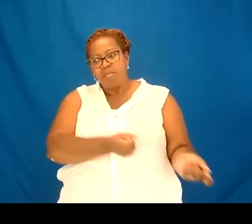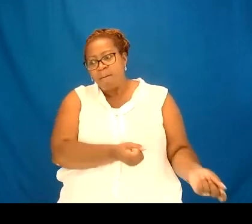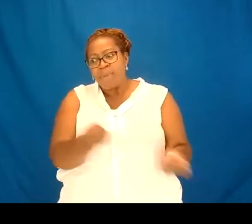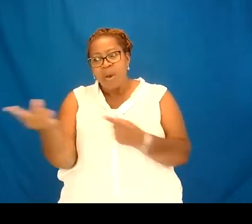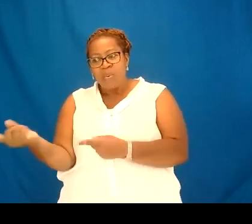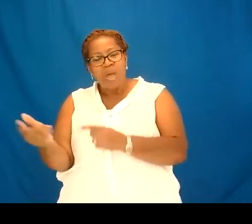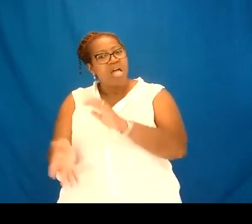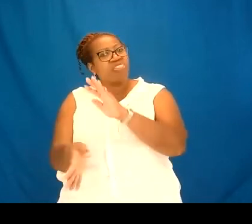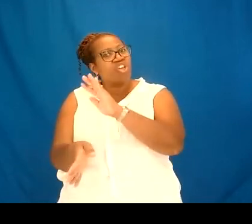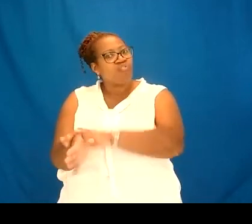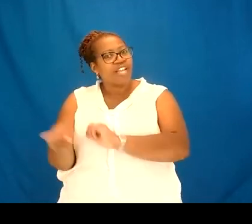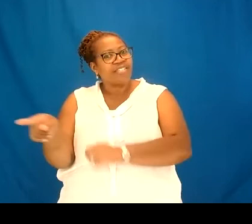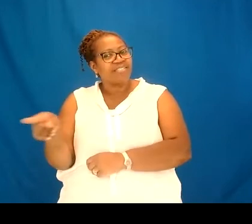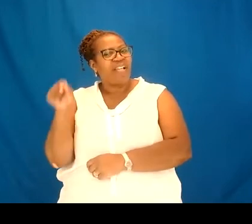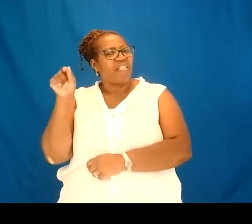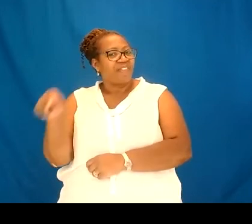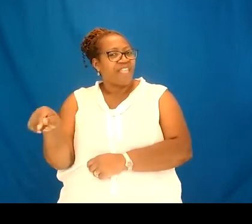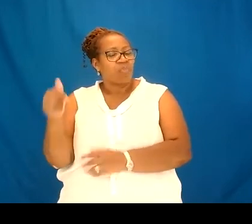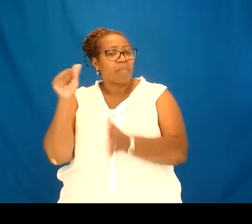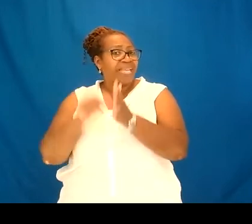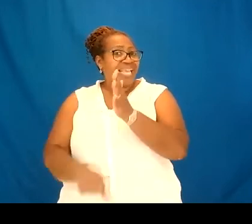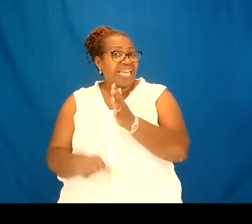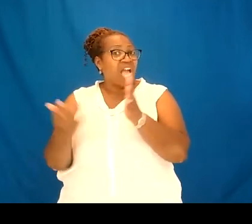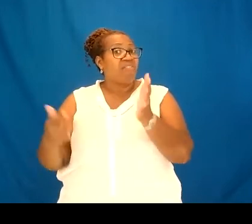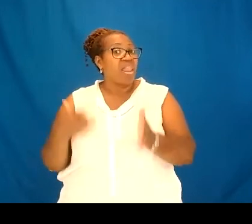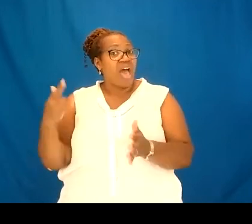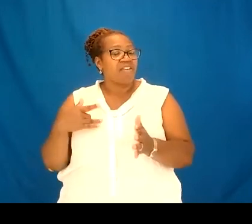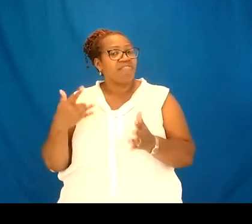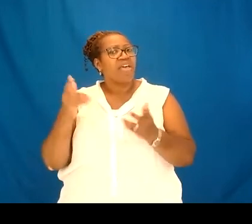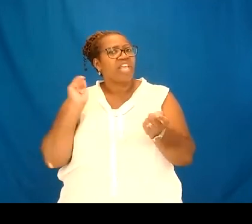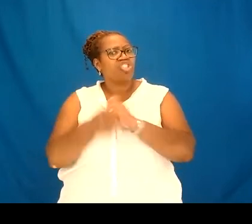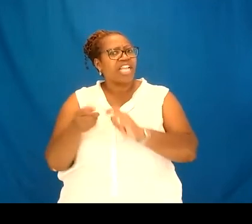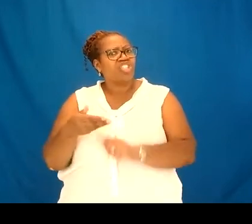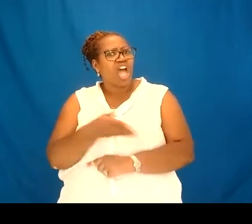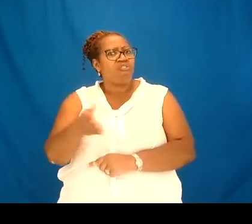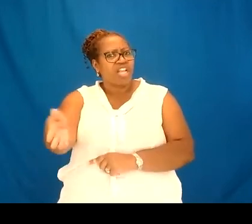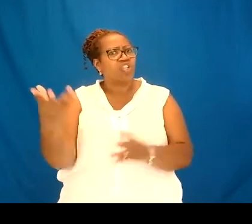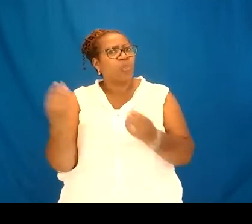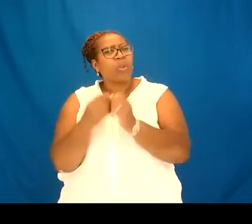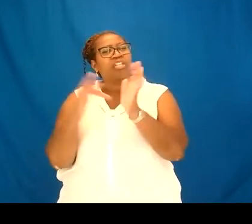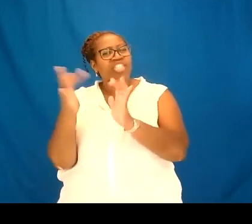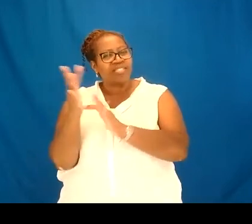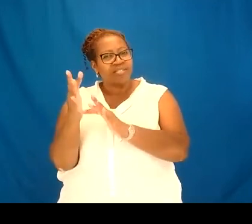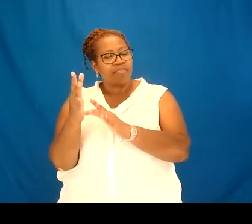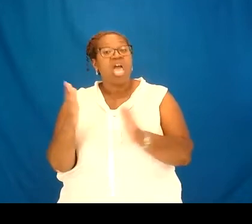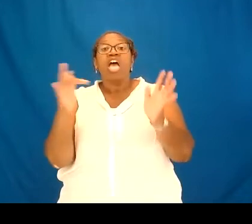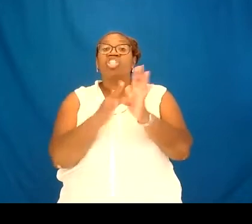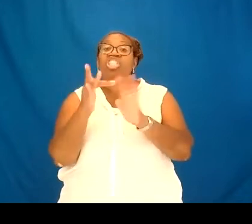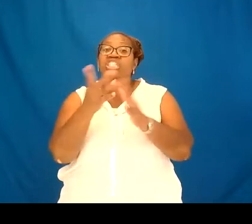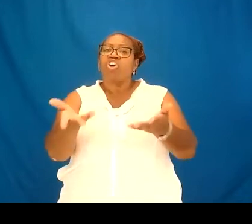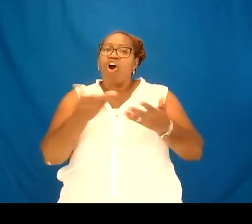the beginning of a life redirected by Jesus. So Jesus offers us friendship. He offers us direction